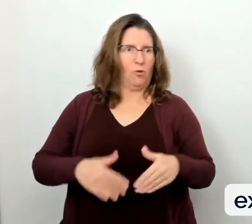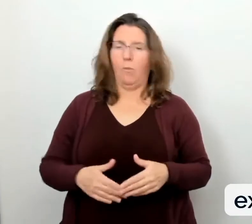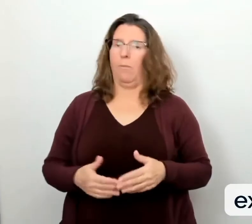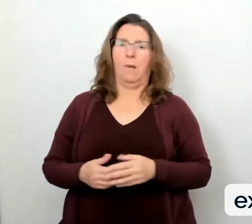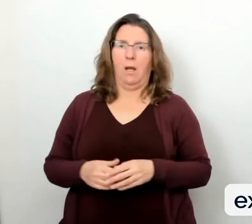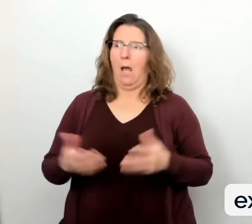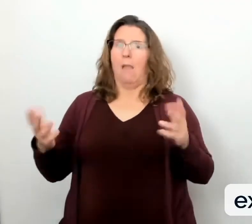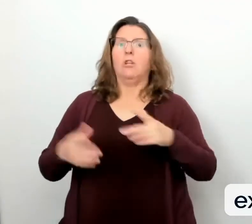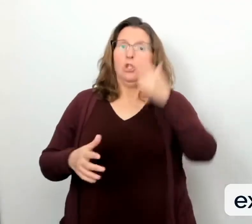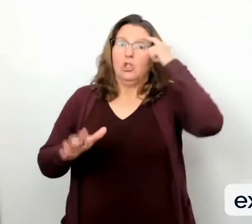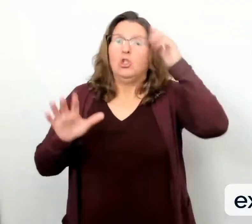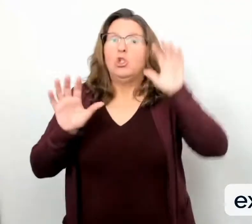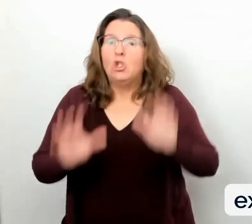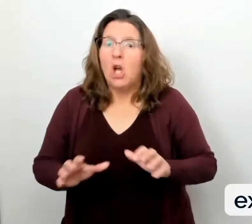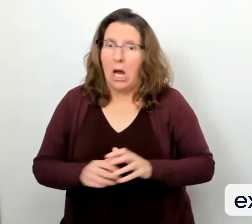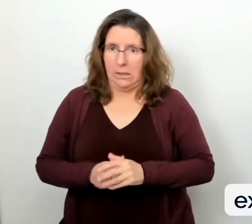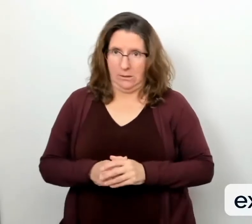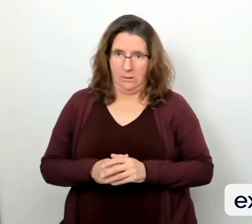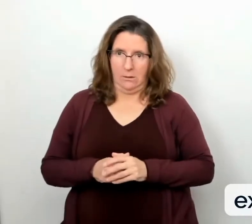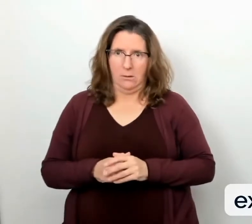Once he got into my class, he was shocked